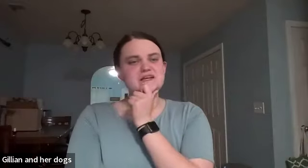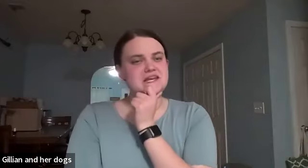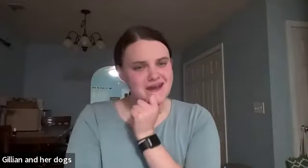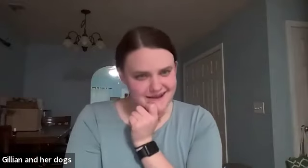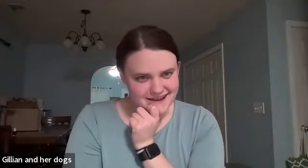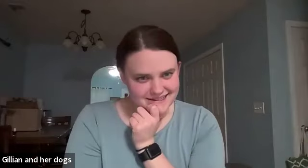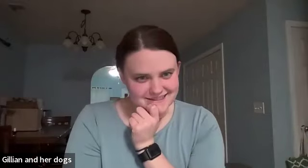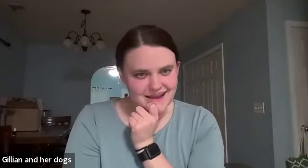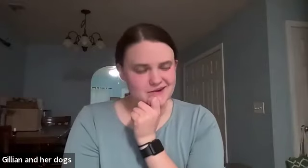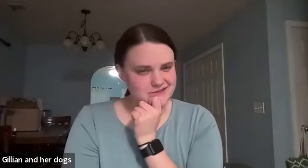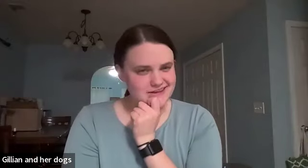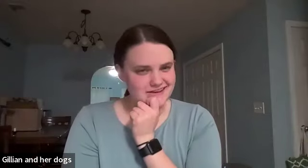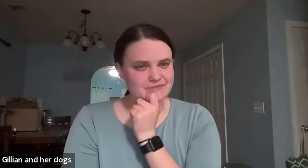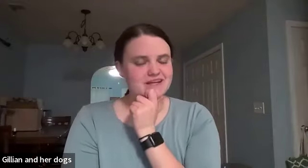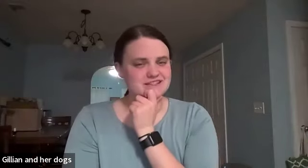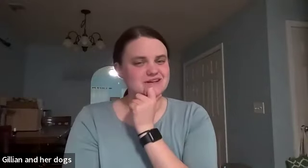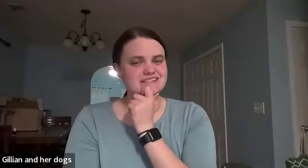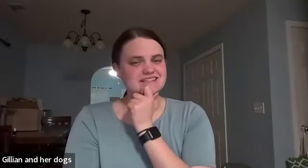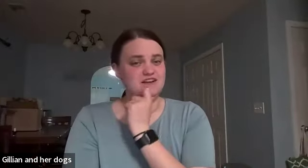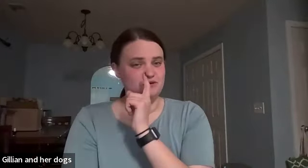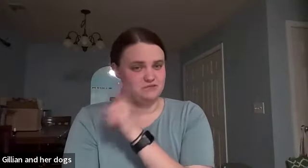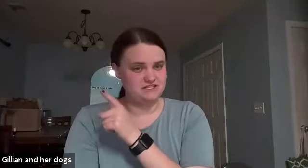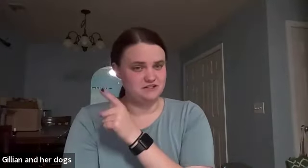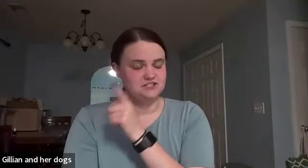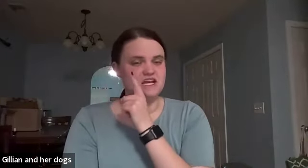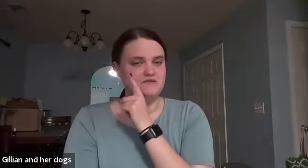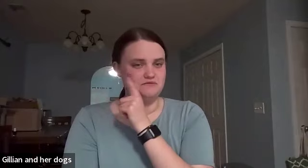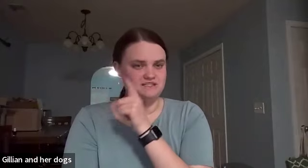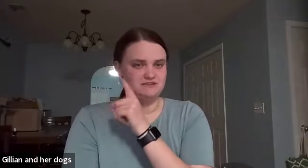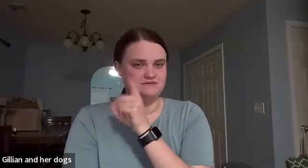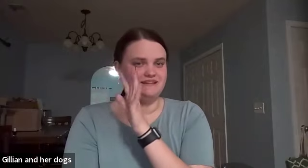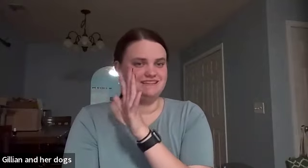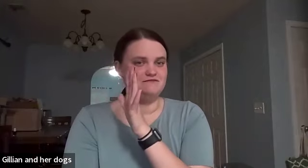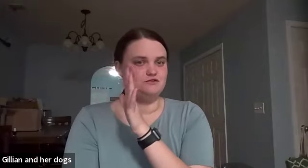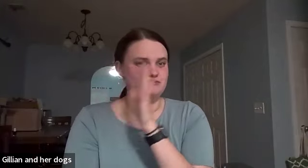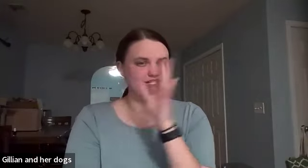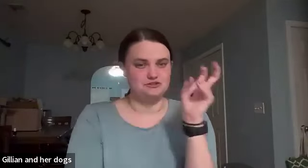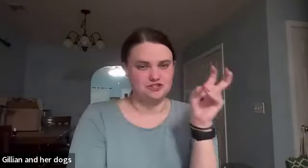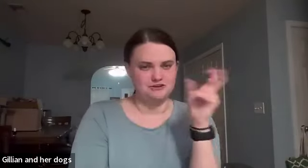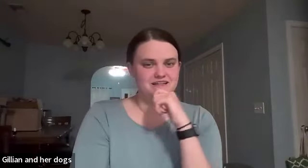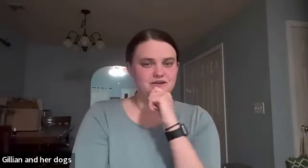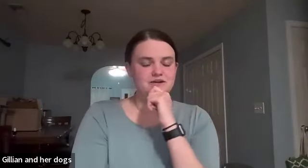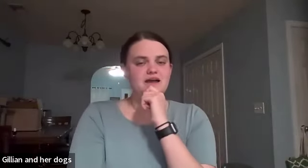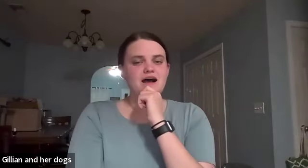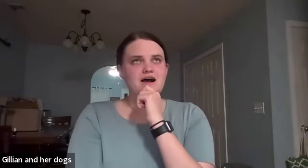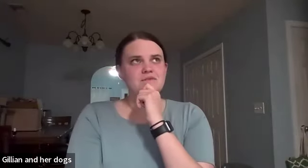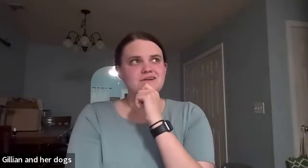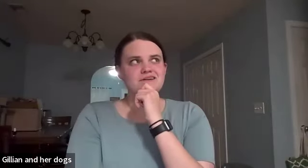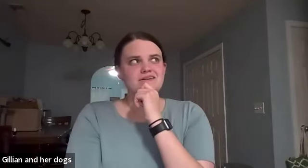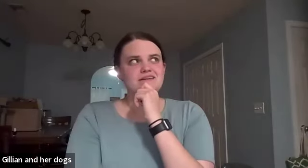Actually not, I don't think, because there is a sign for research and research, like sign for researcher kind of deal.